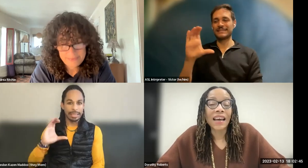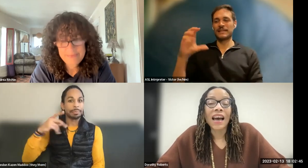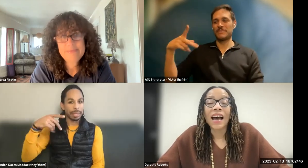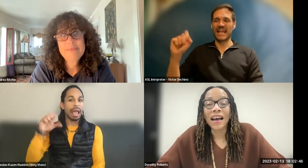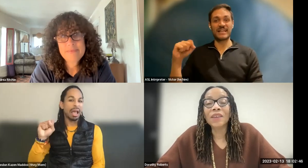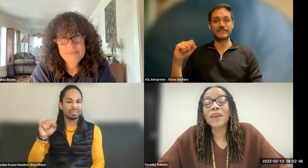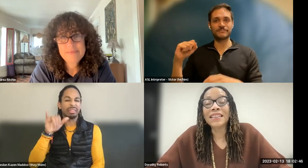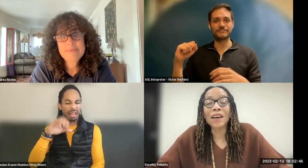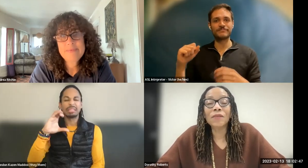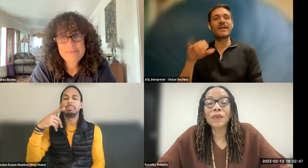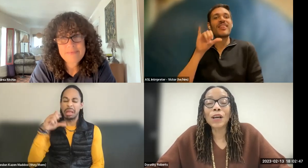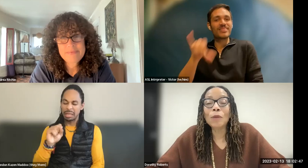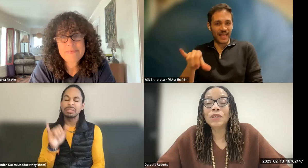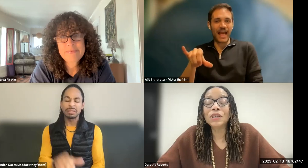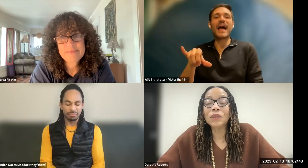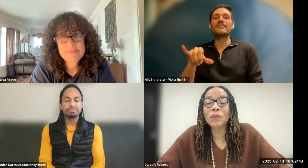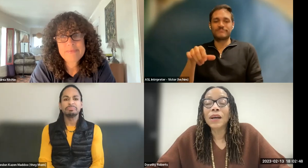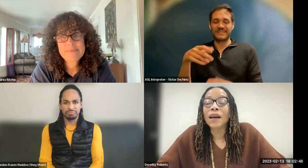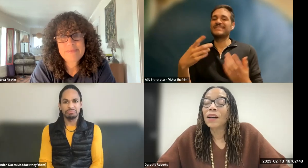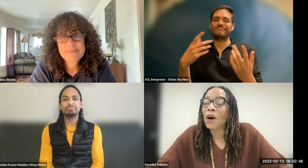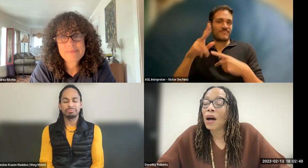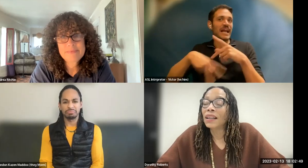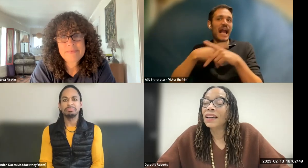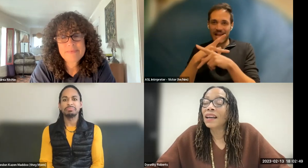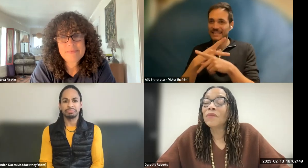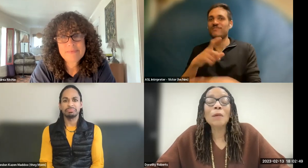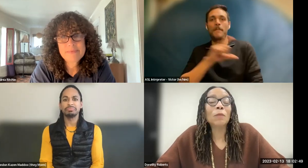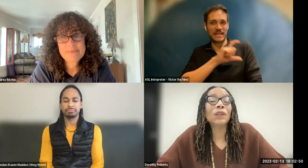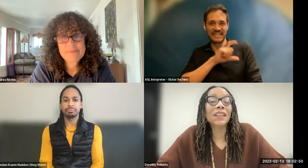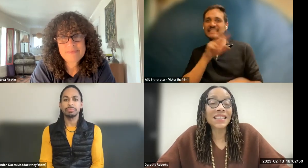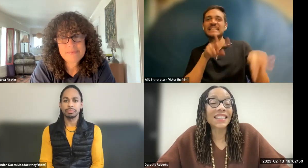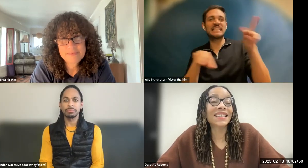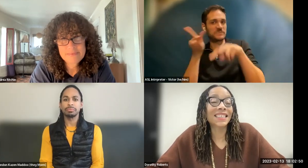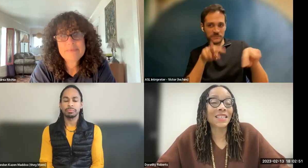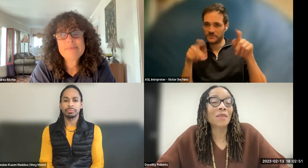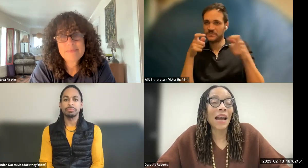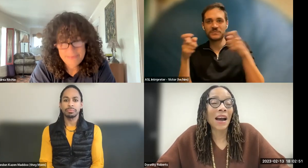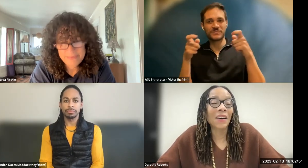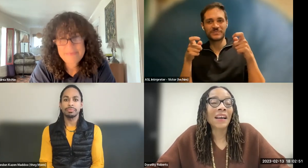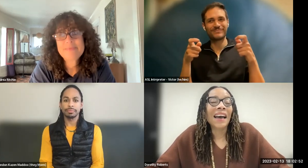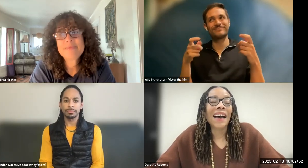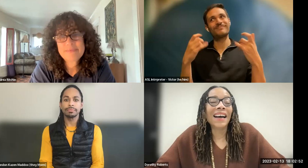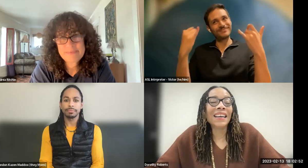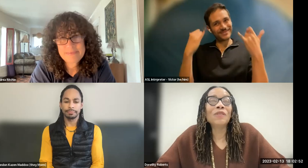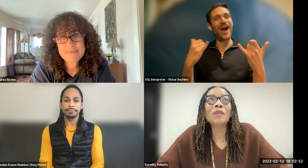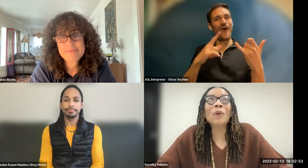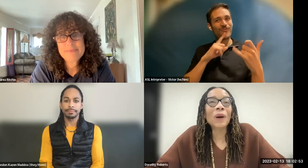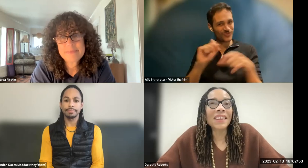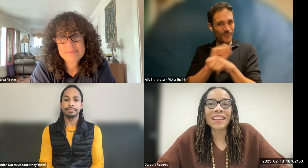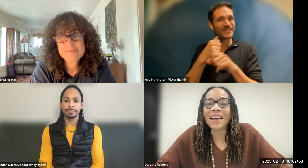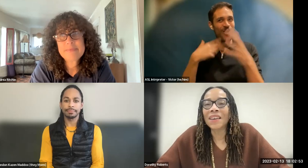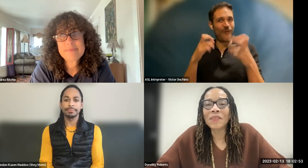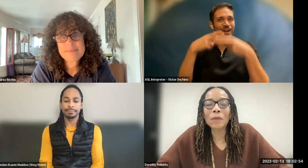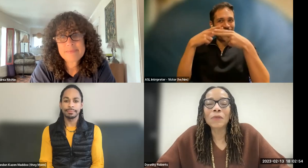policing. In fact, I've come to call it a family policing system now, even